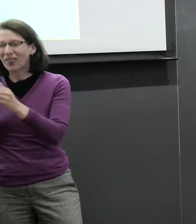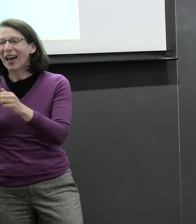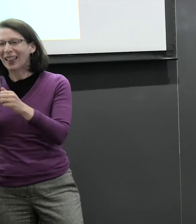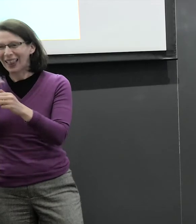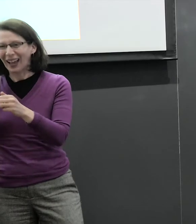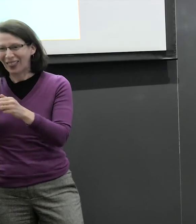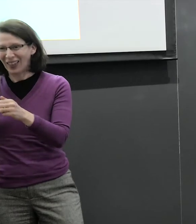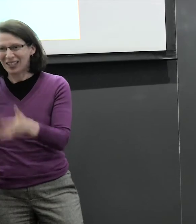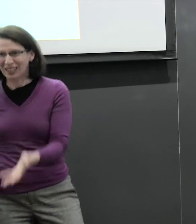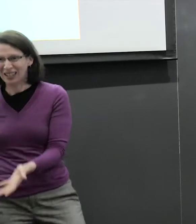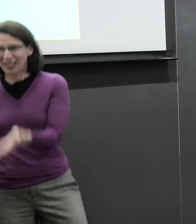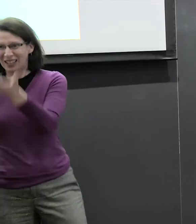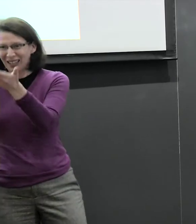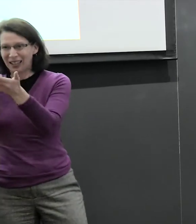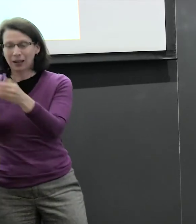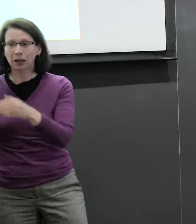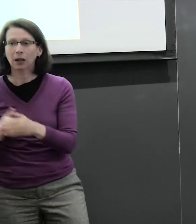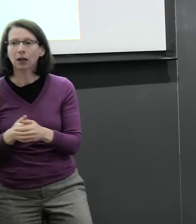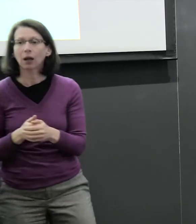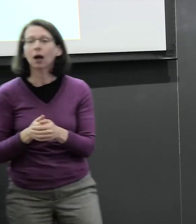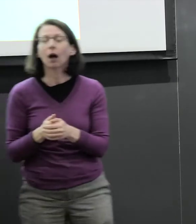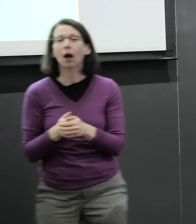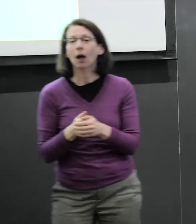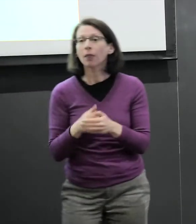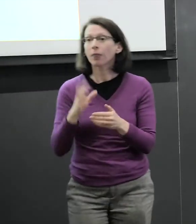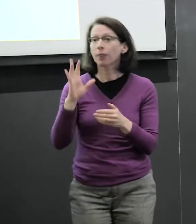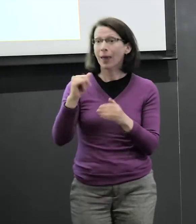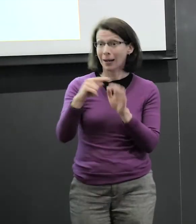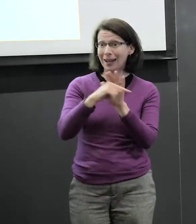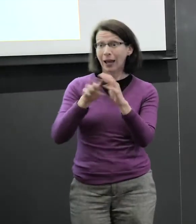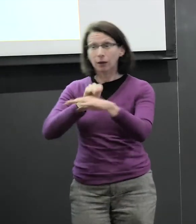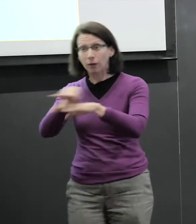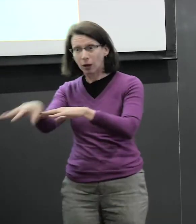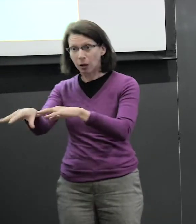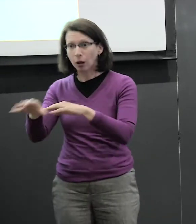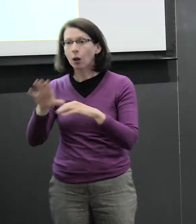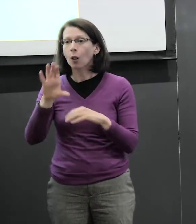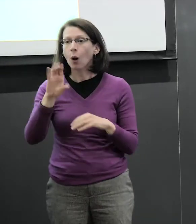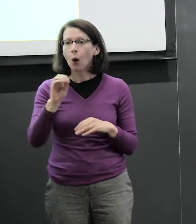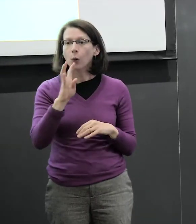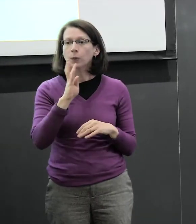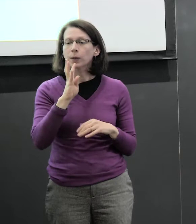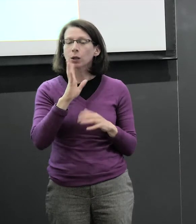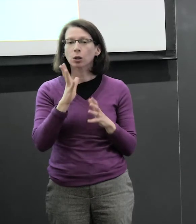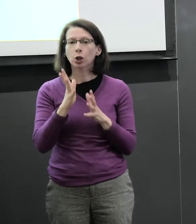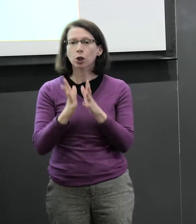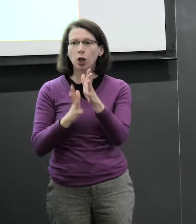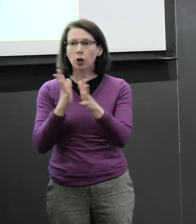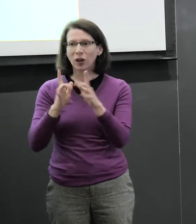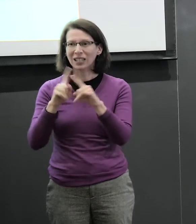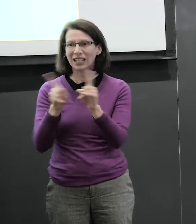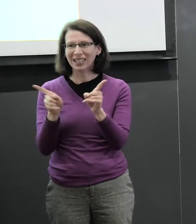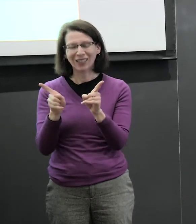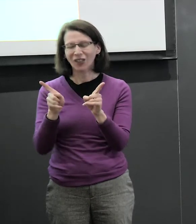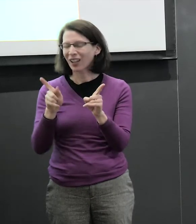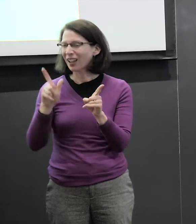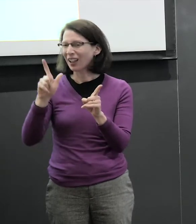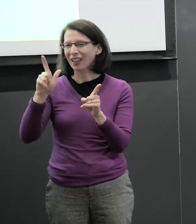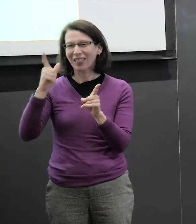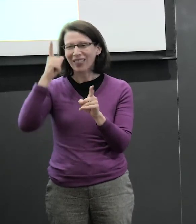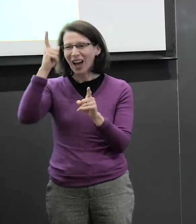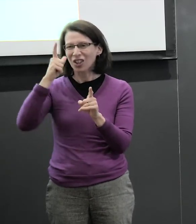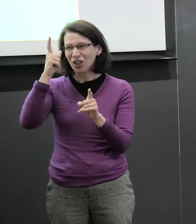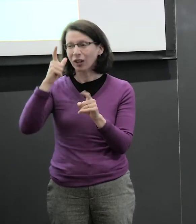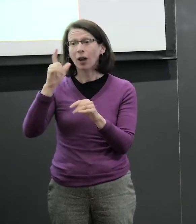It means the same thing as none of these 10 guys will help by way of lifting. But the co-speech gesture has a completely different logic, and this is the logic